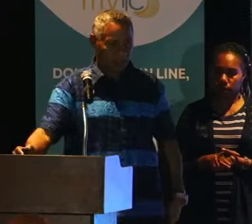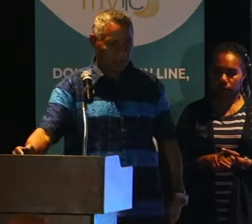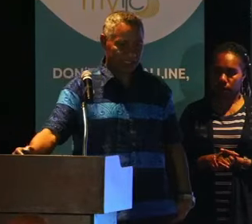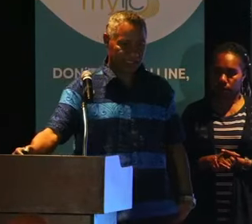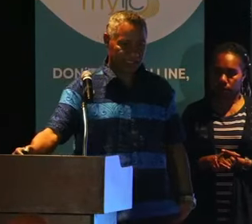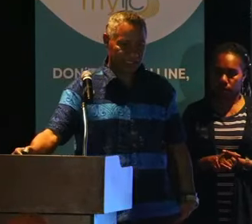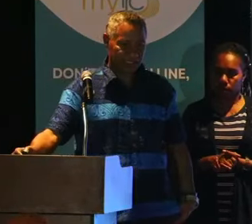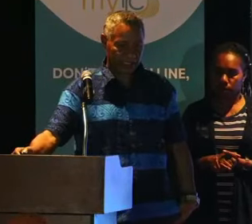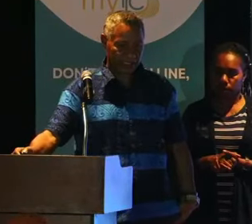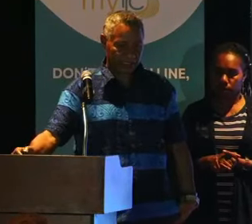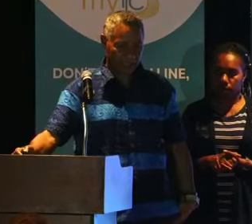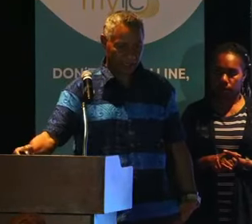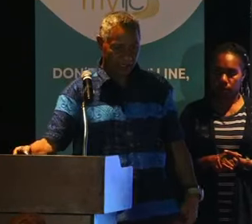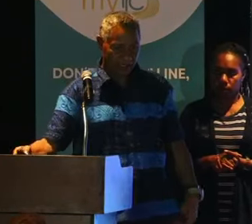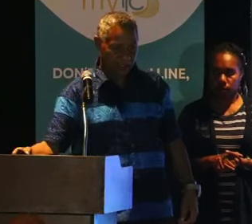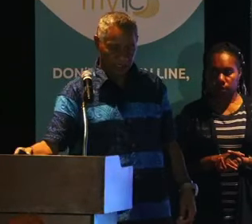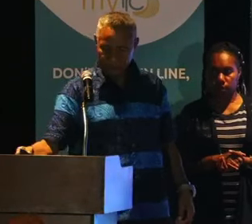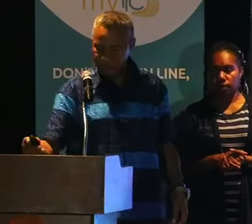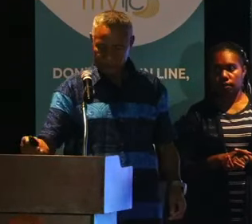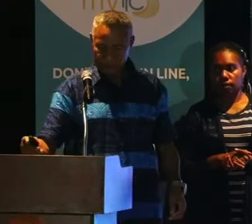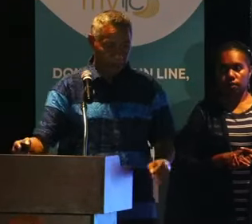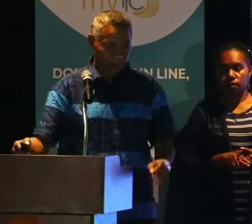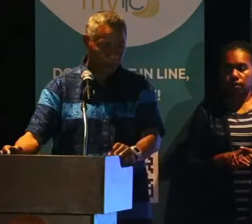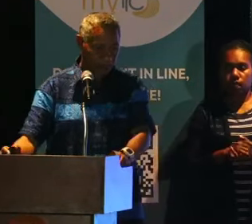So you can see the